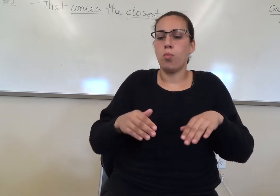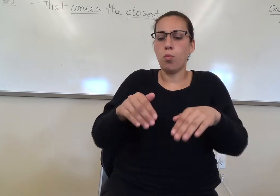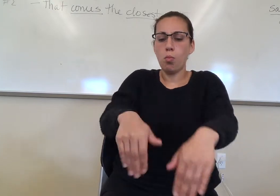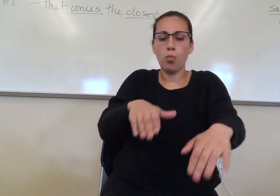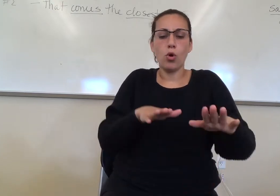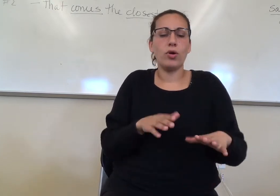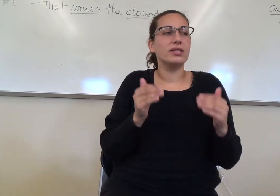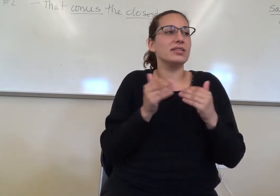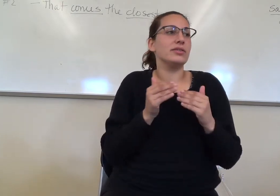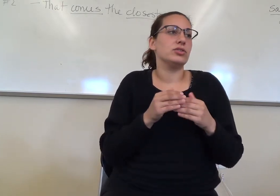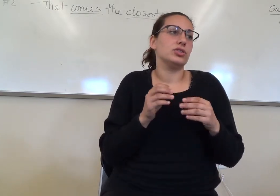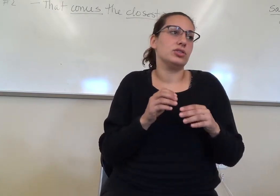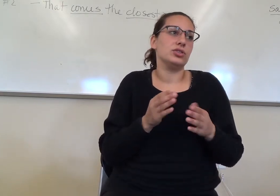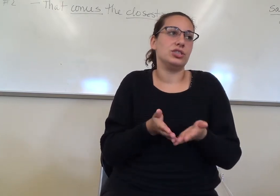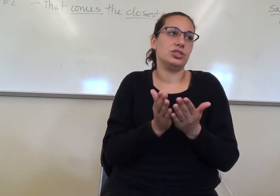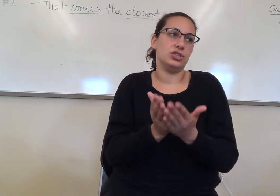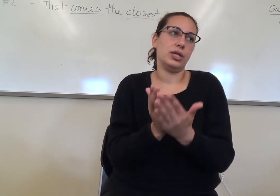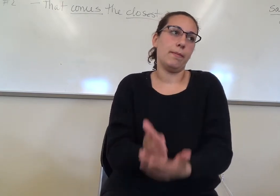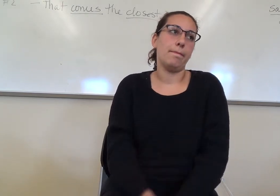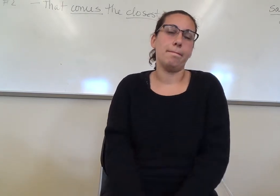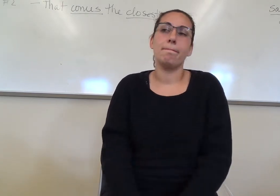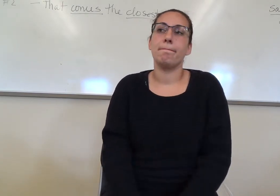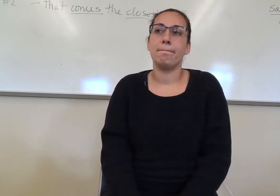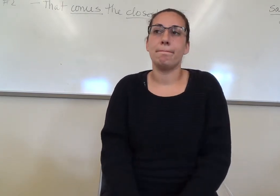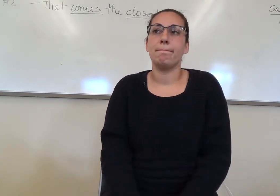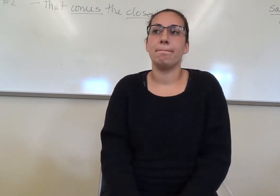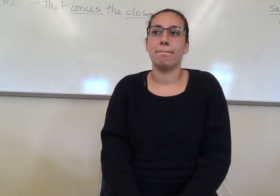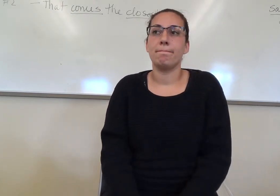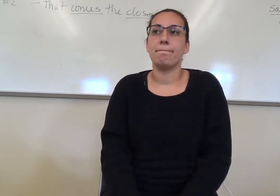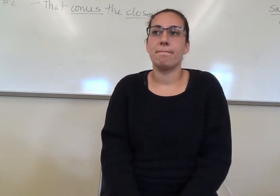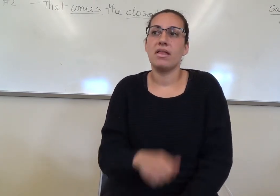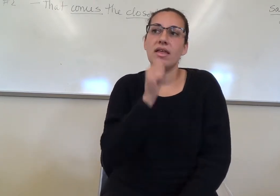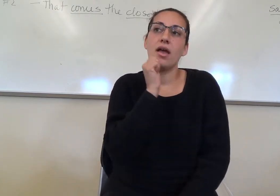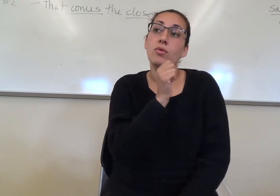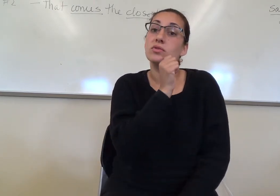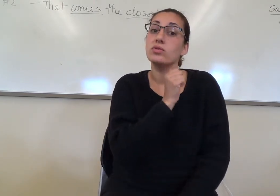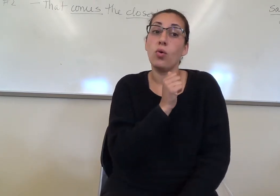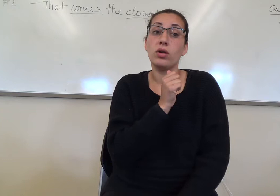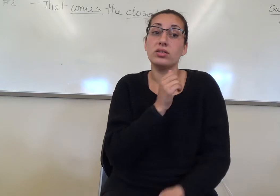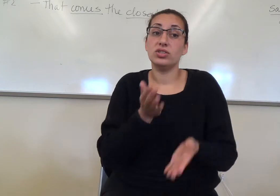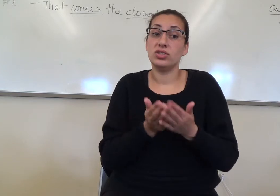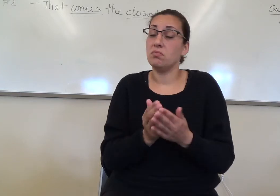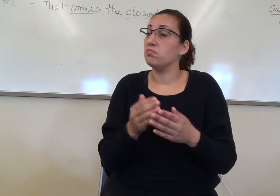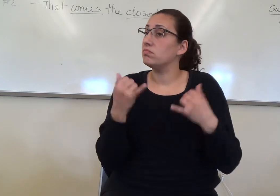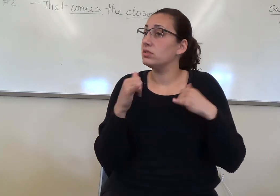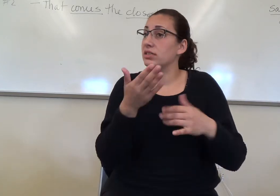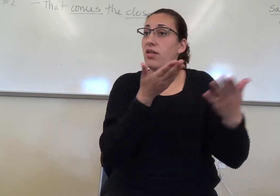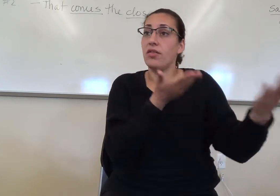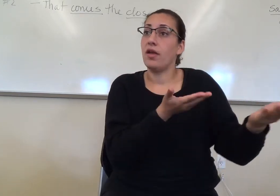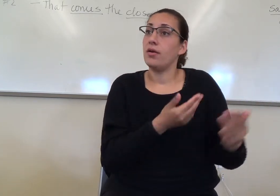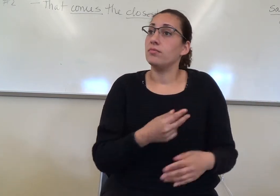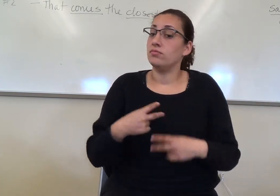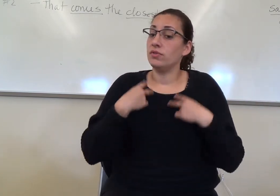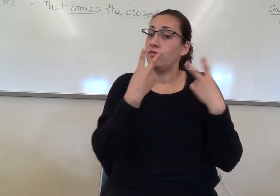And they want to be buried with their shipmates. The Arizona's still there. You can go there. Has anyone ever been